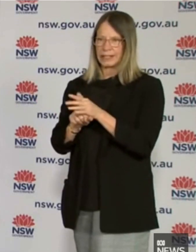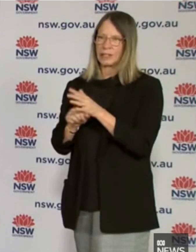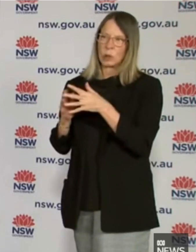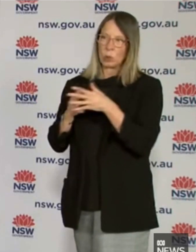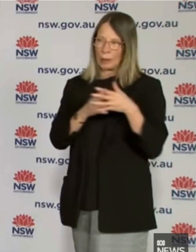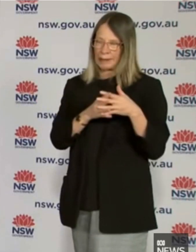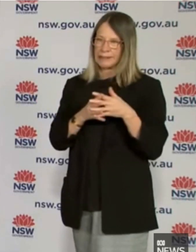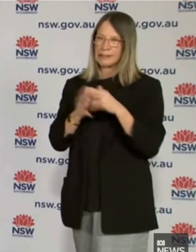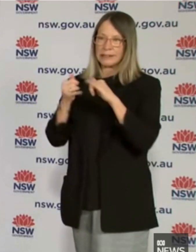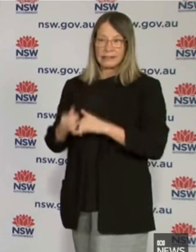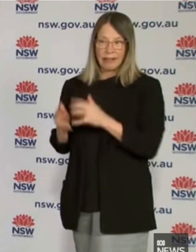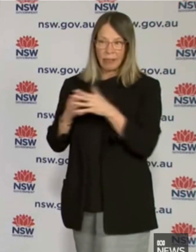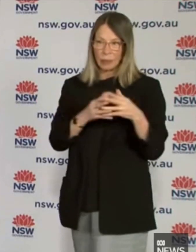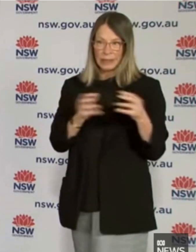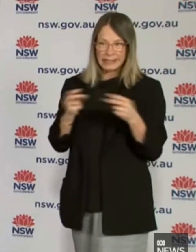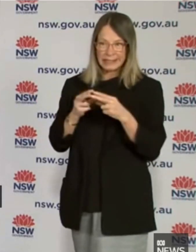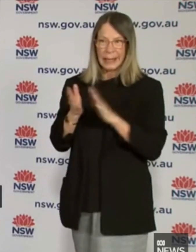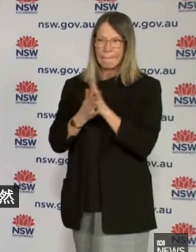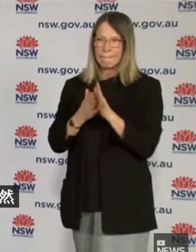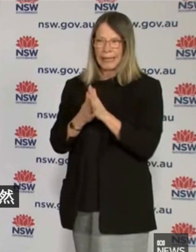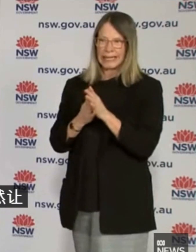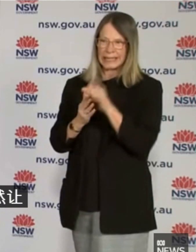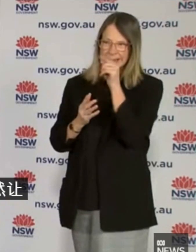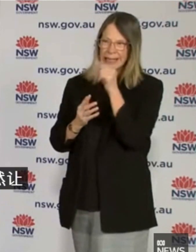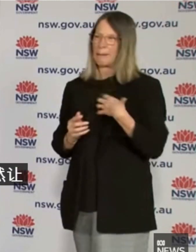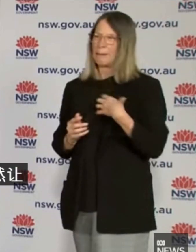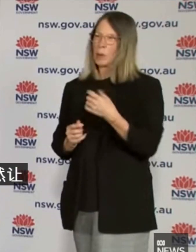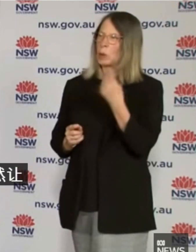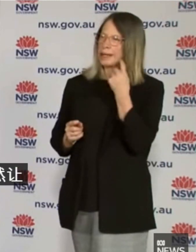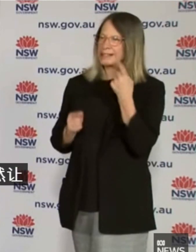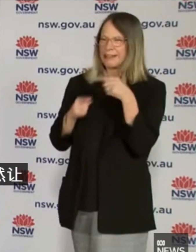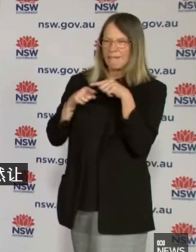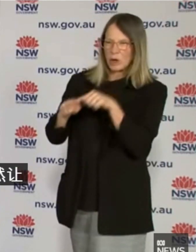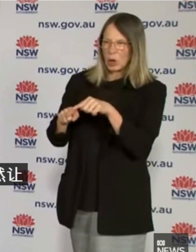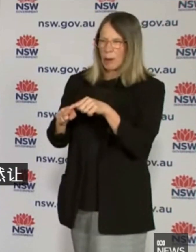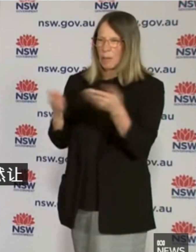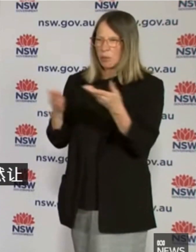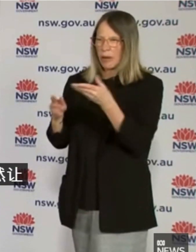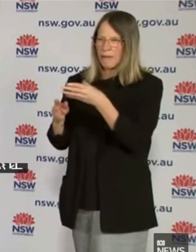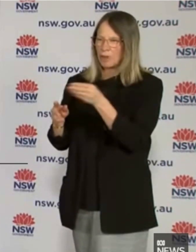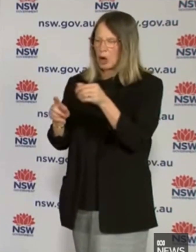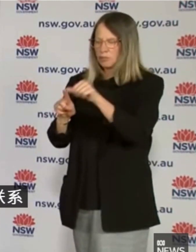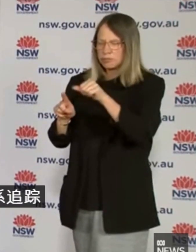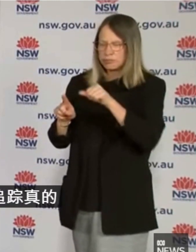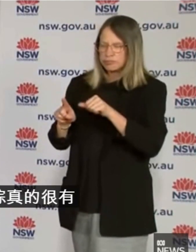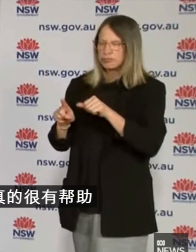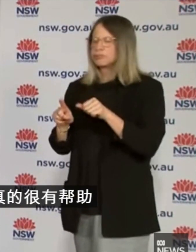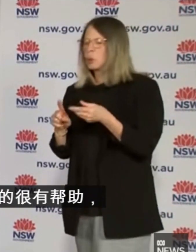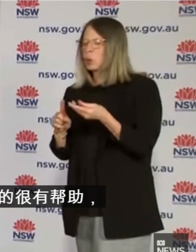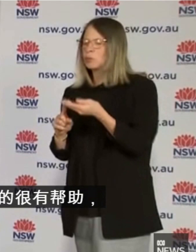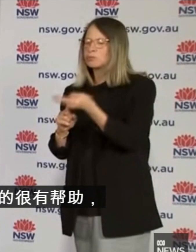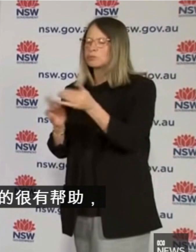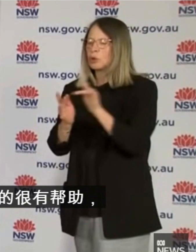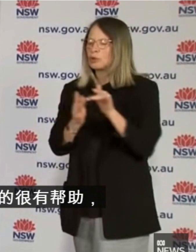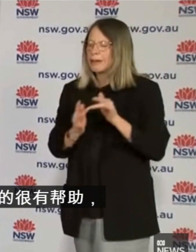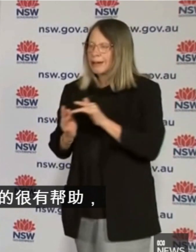back up? Yeah, look, thank you. Certainly having those case numbers stable is really helpful for us in